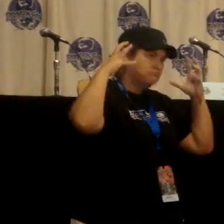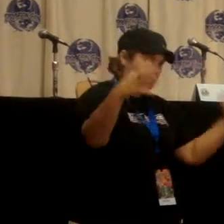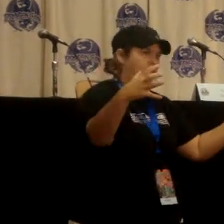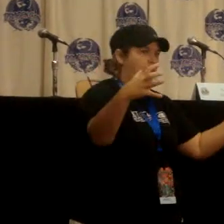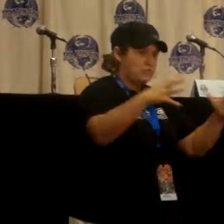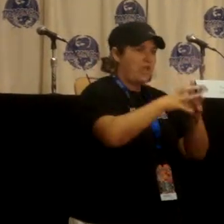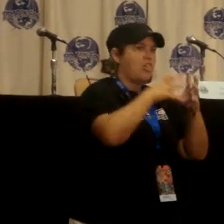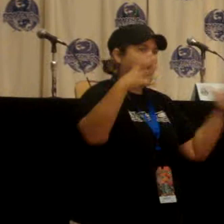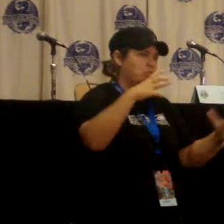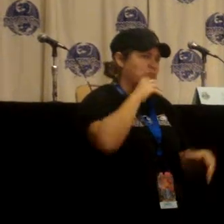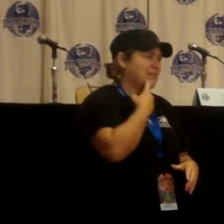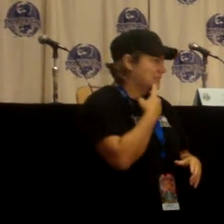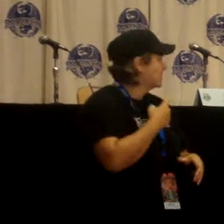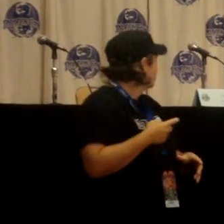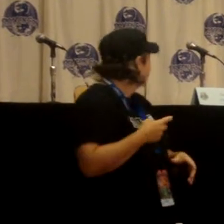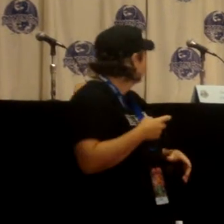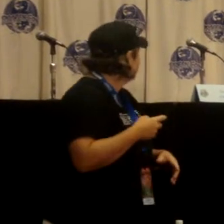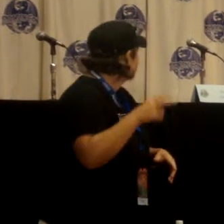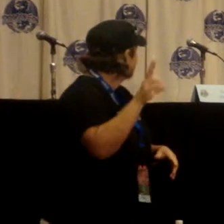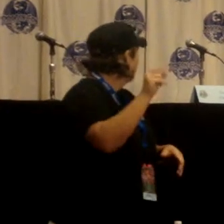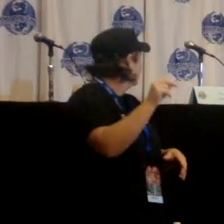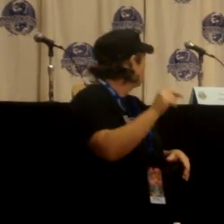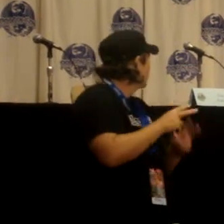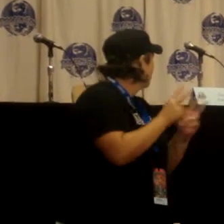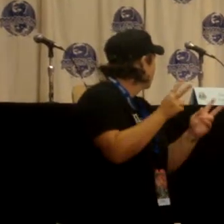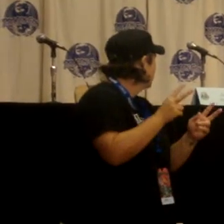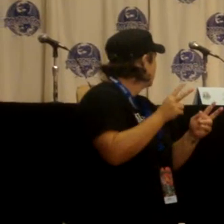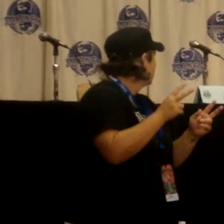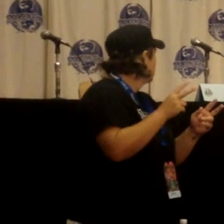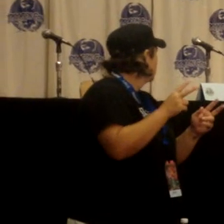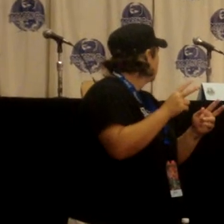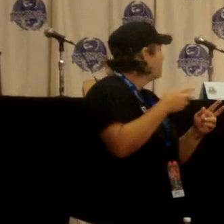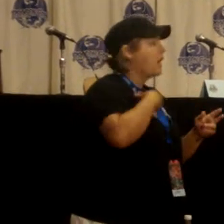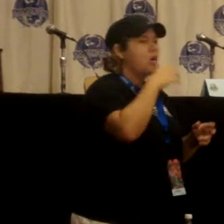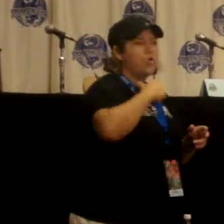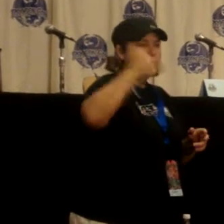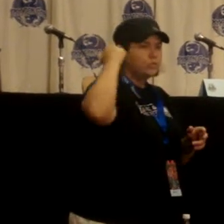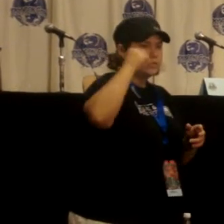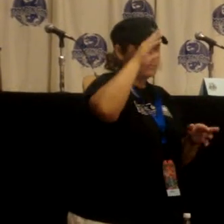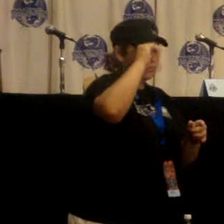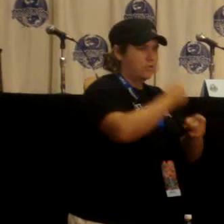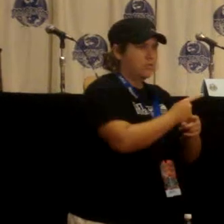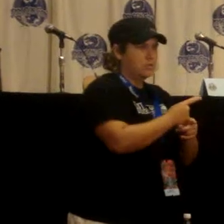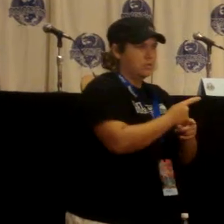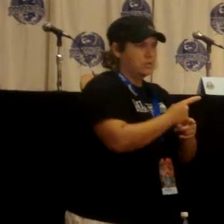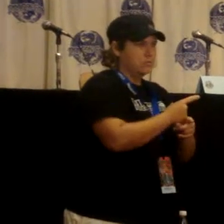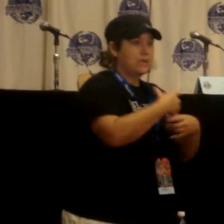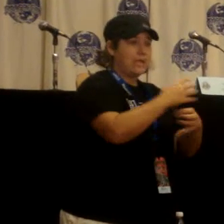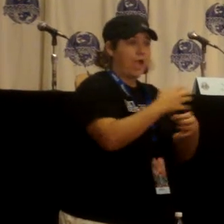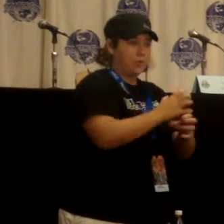So jealous. No, they really were. I was very lucky because my eldest brother, who ironically is a chiropractor